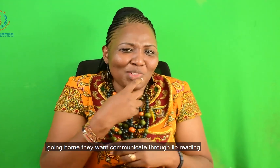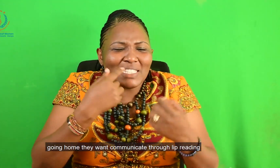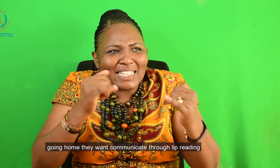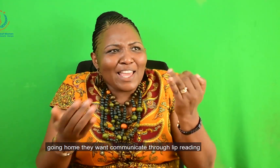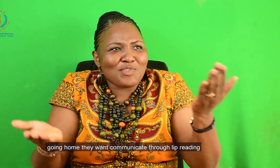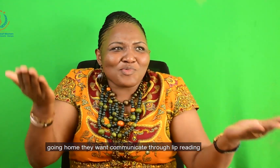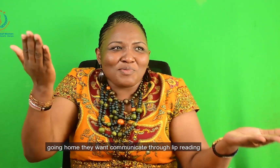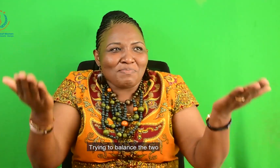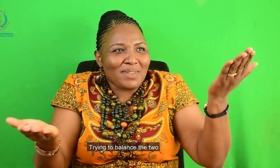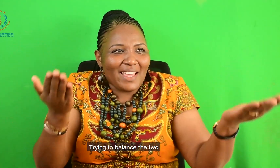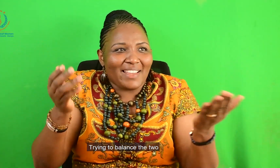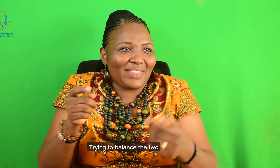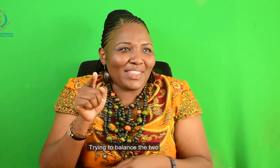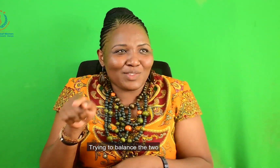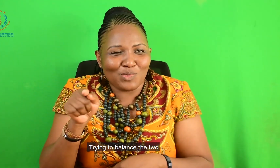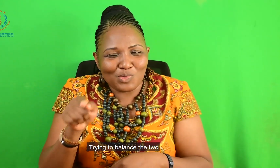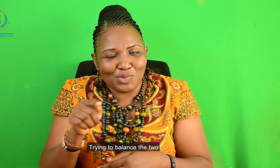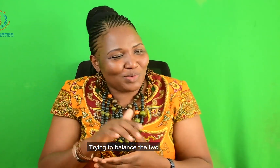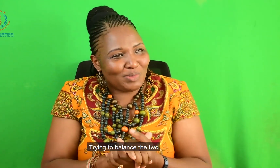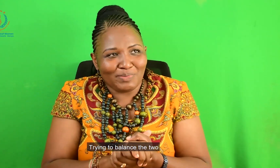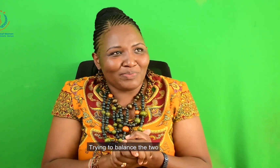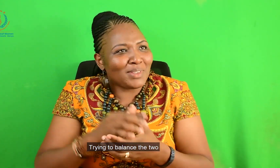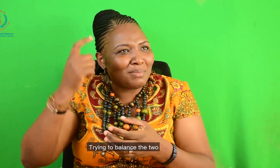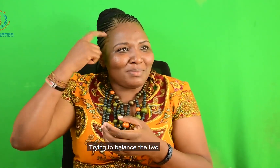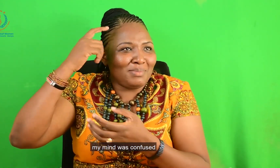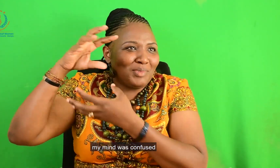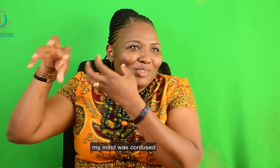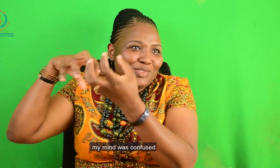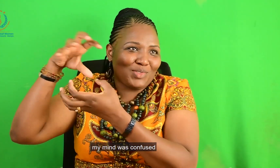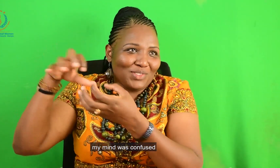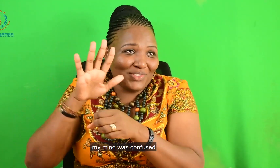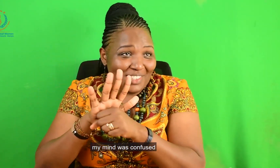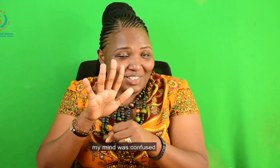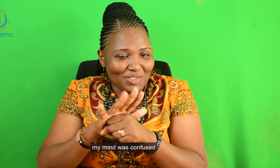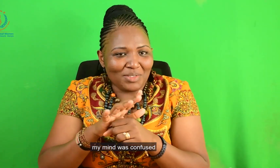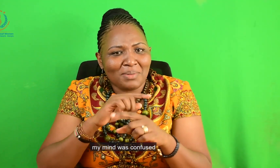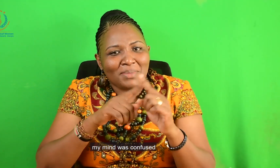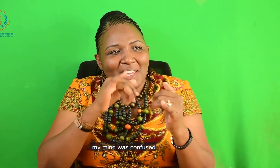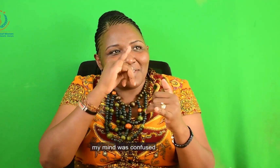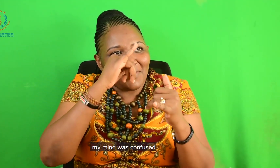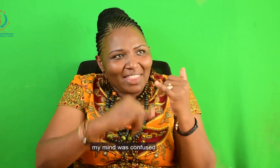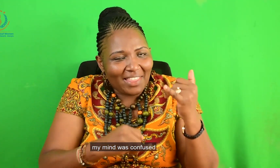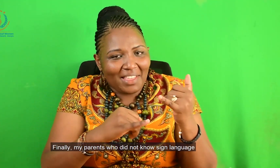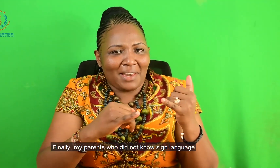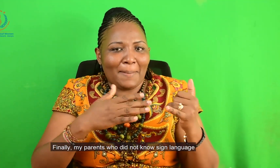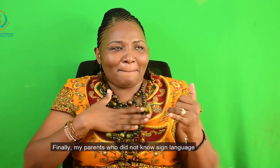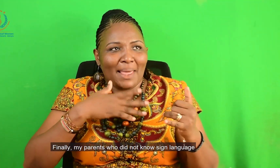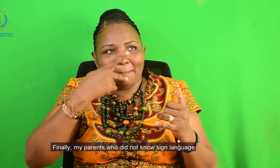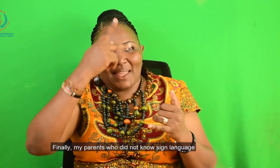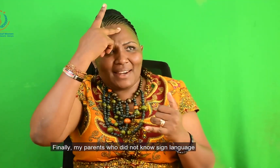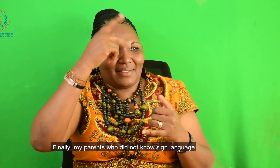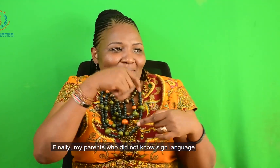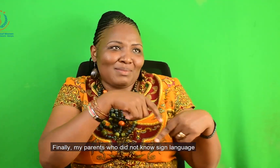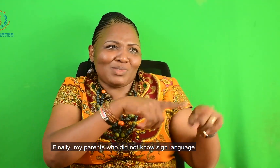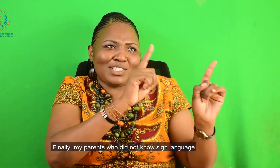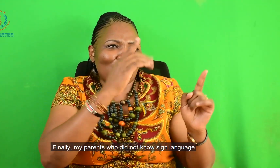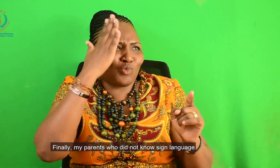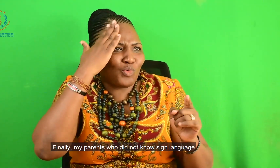reading. Trying to balance the two, my mind was confused. Finally, my parents, who did not